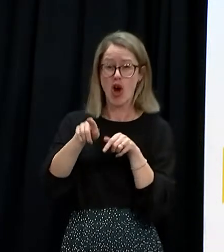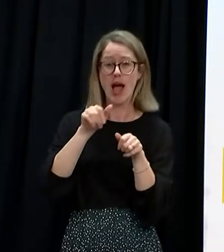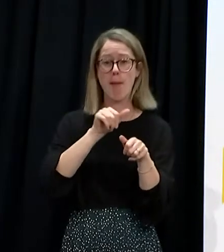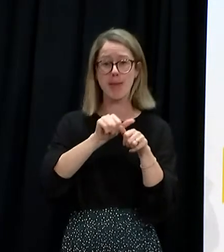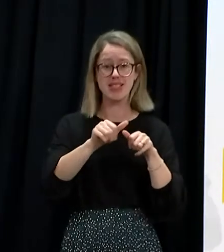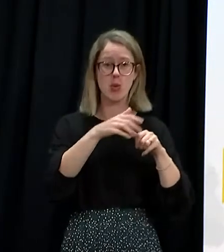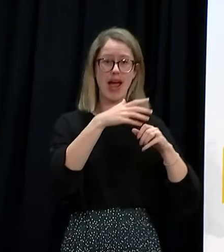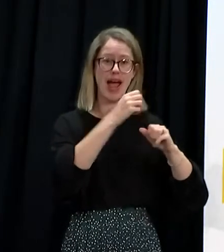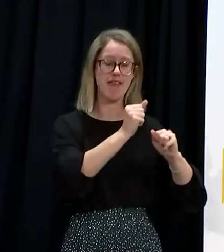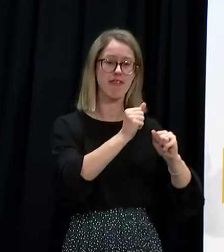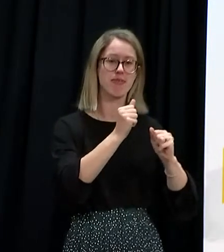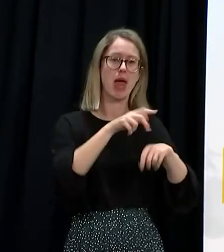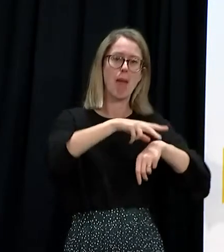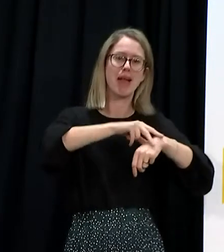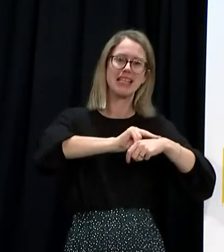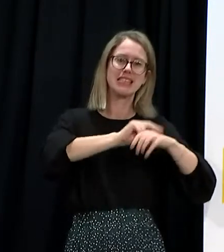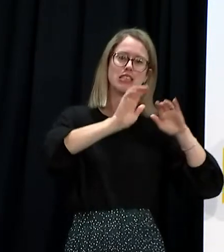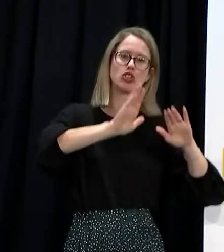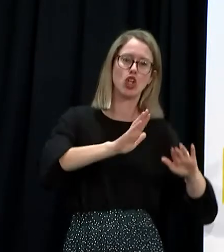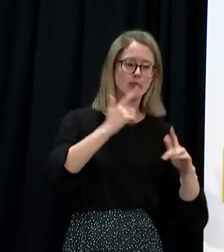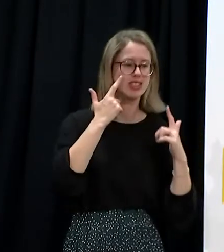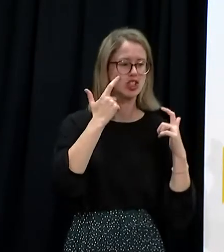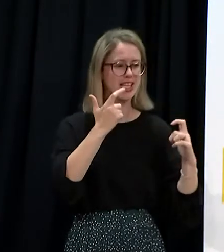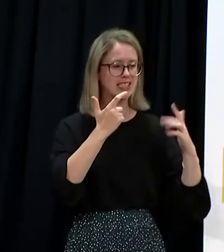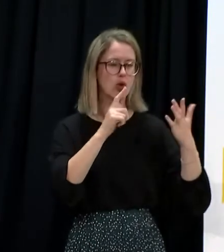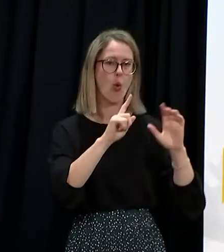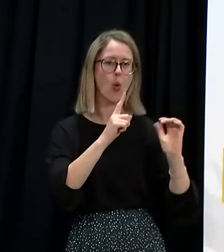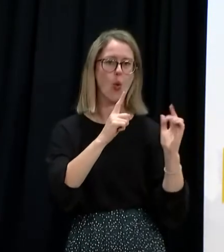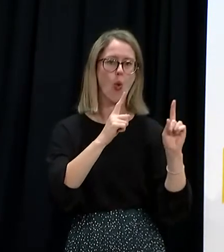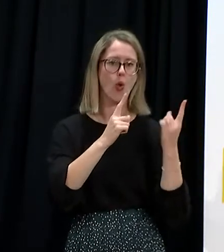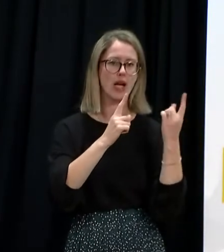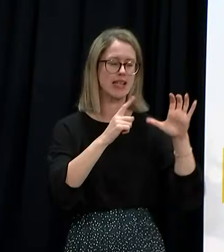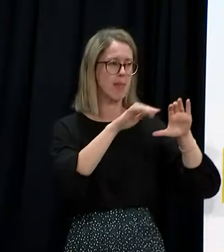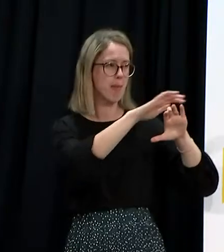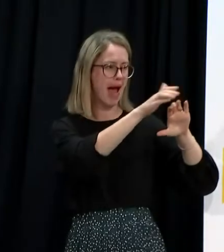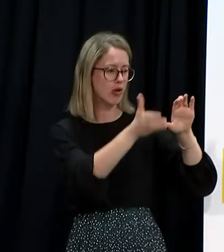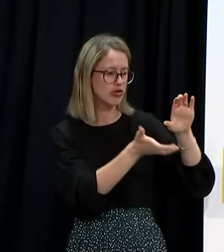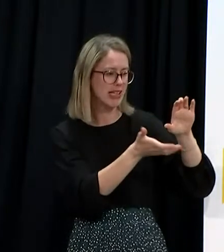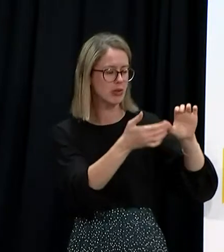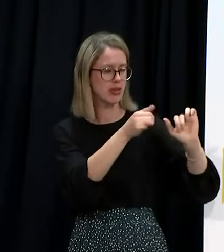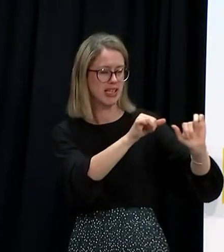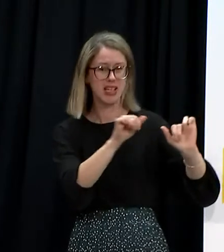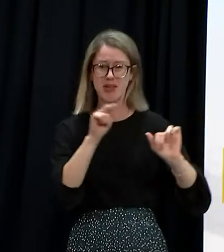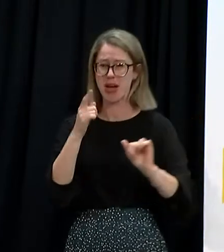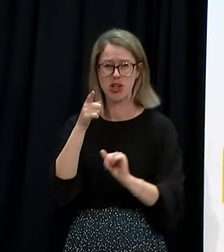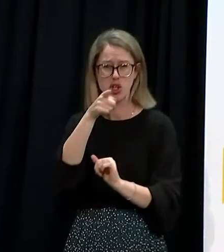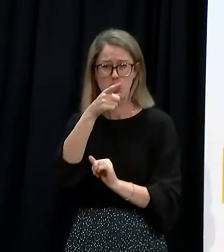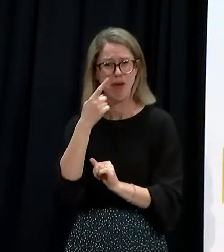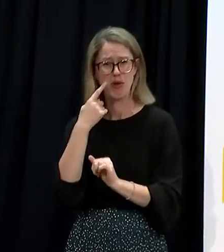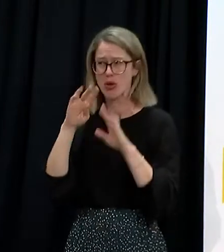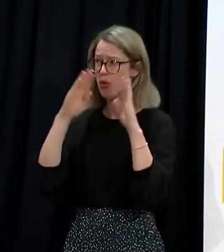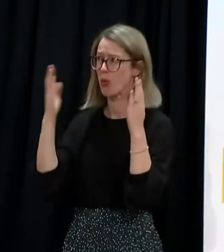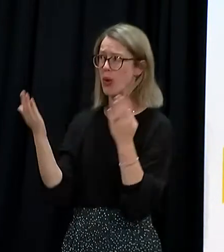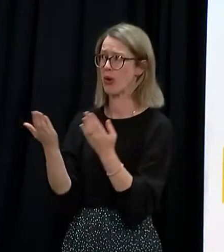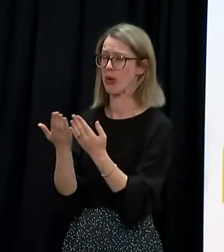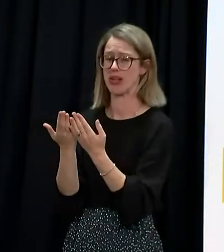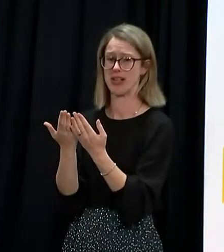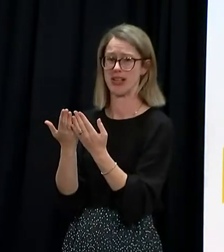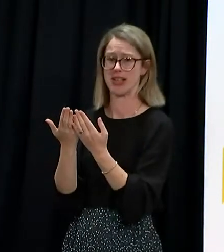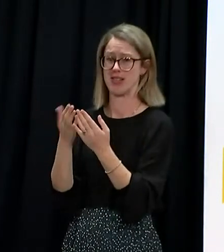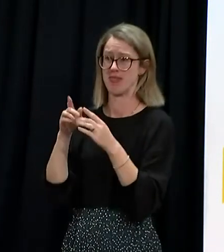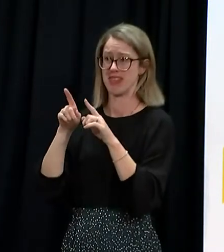we have and the checks at those boundaries to reduce that risk. But you look around the world, no boundary